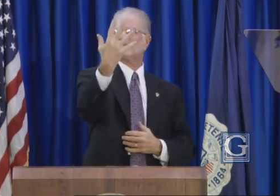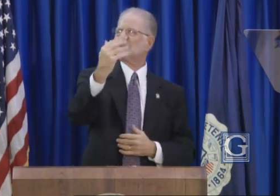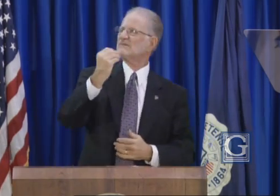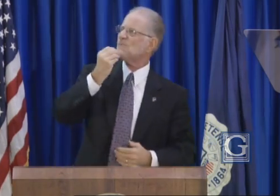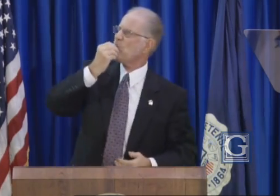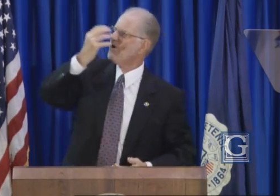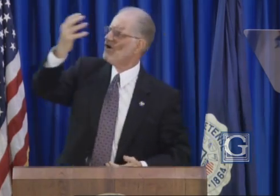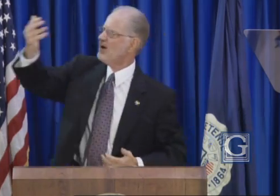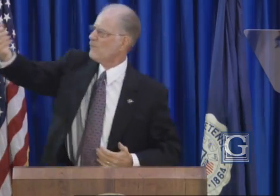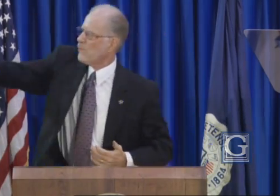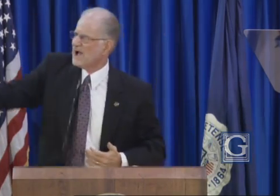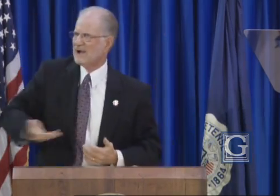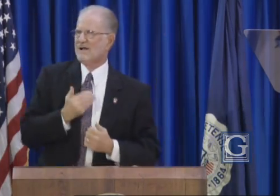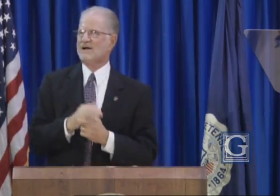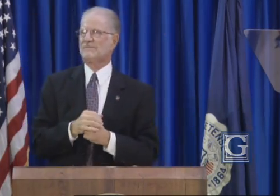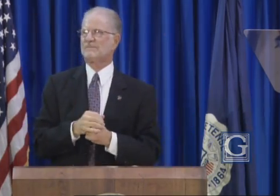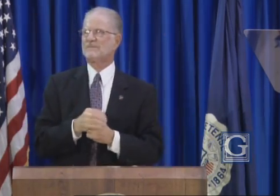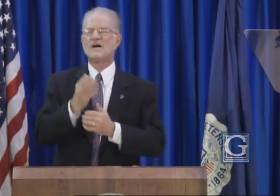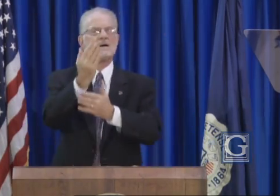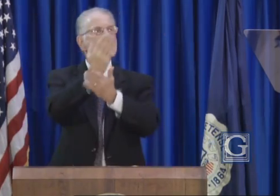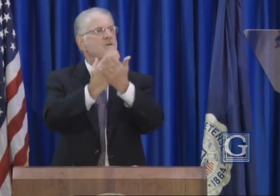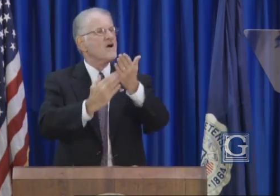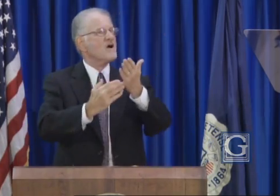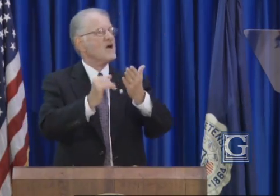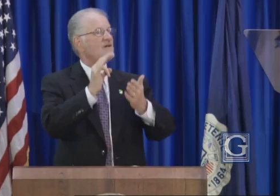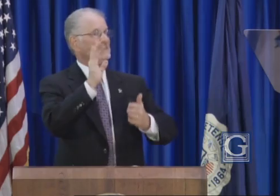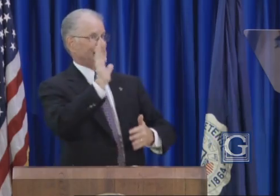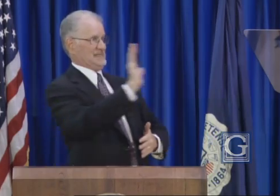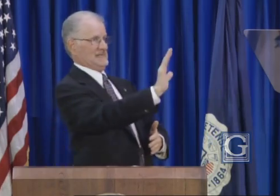gave the class of 2015 a very warm welcome.